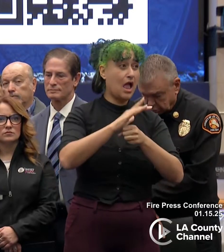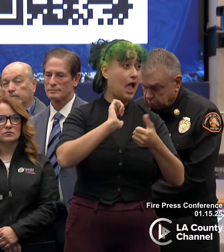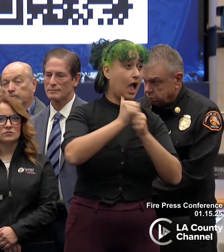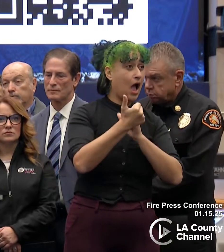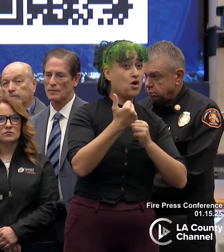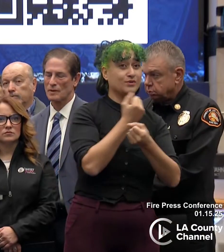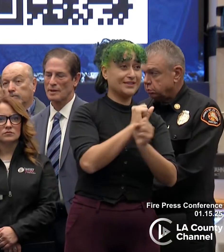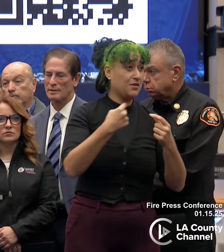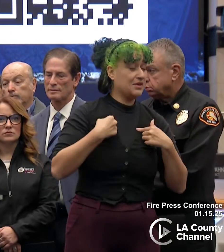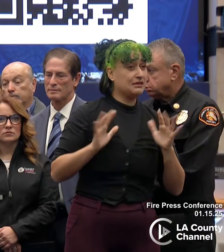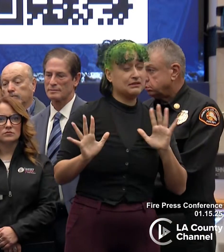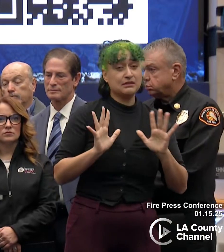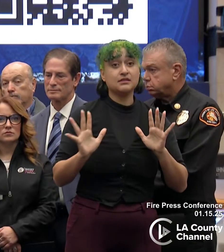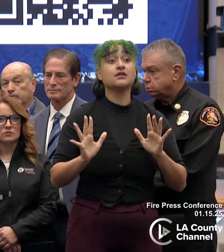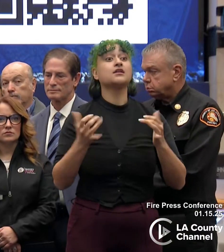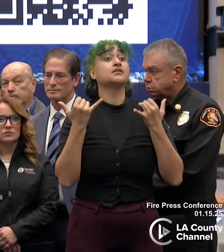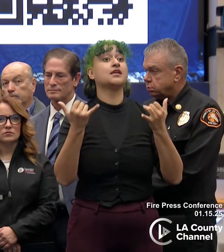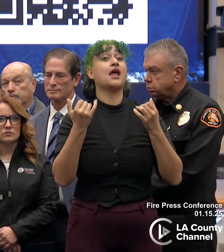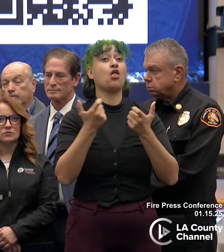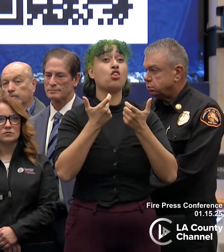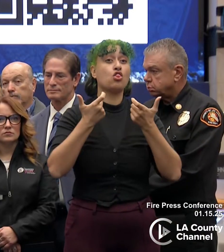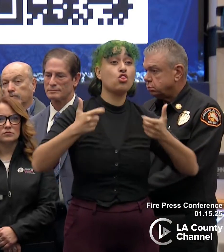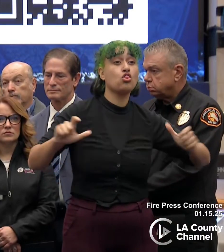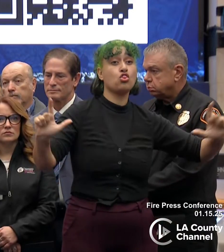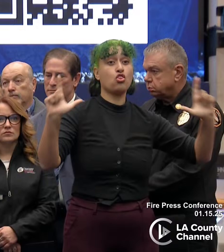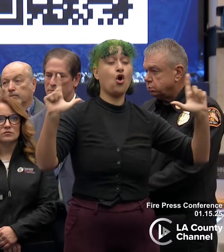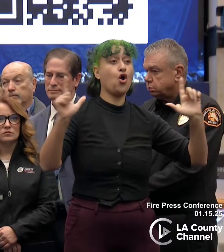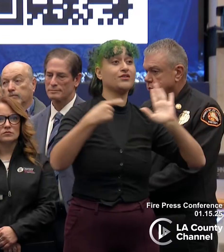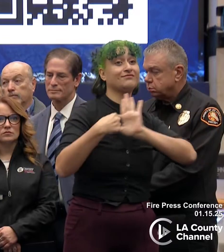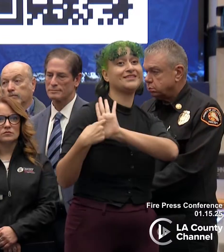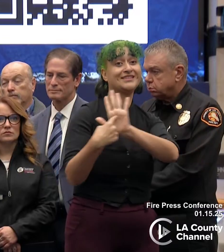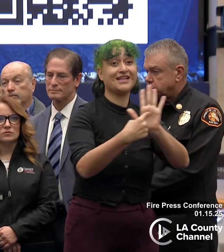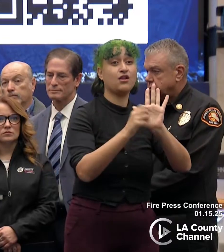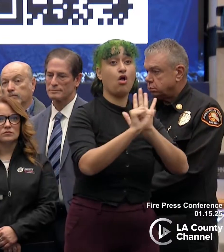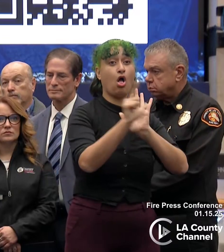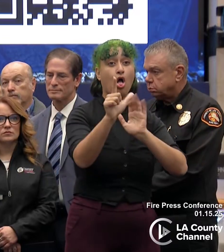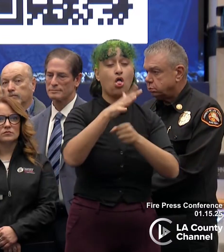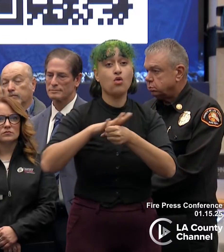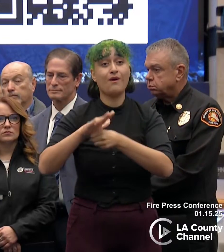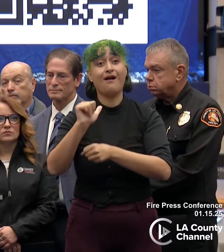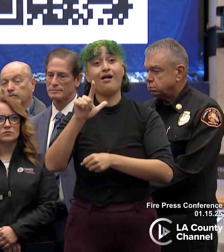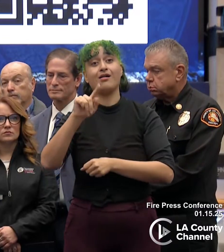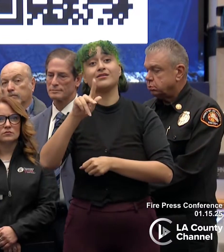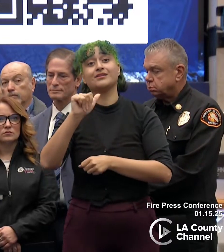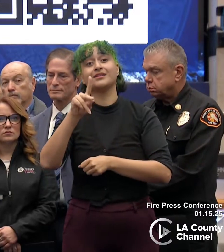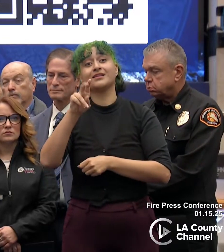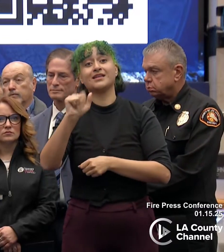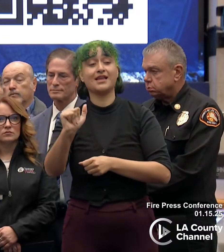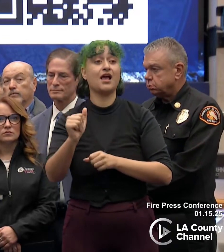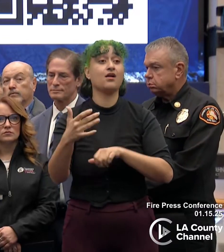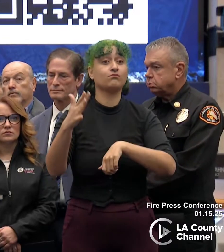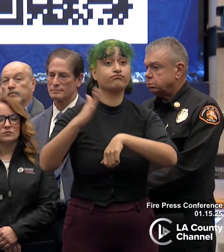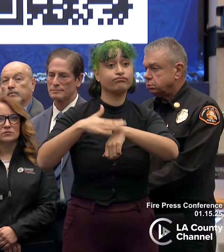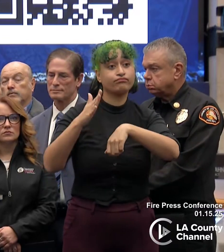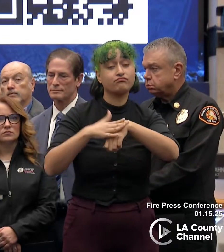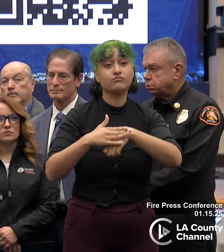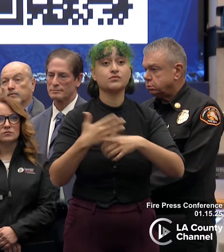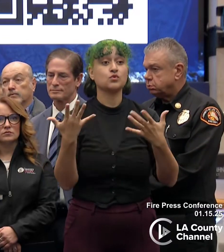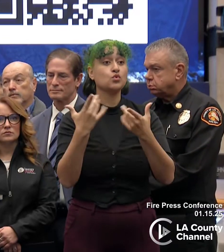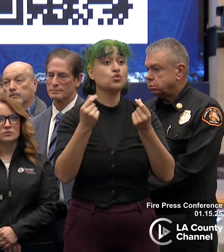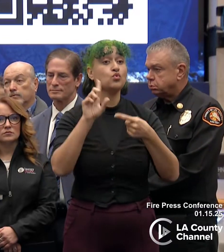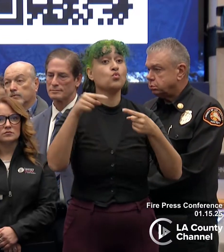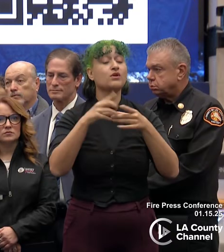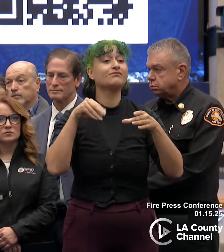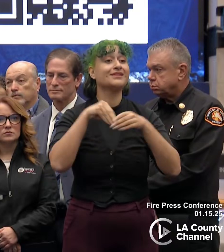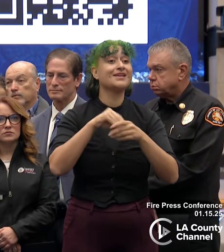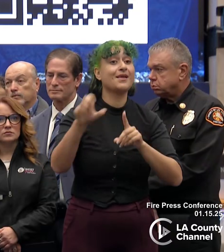Today, large signs are going up all over Altadena that outline precautions you should take when you're near impacted